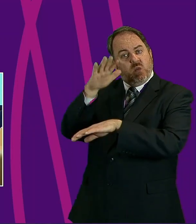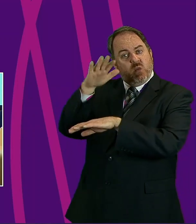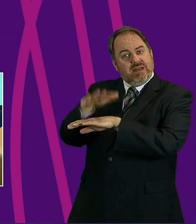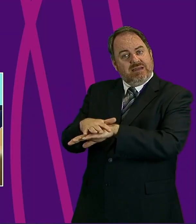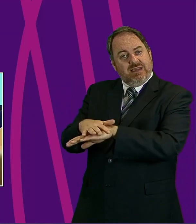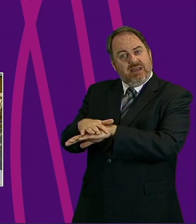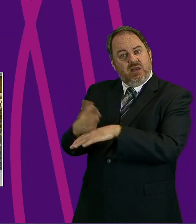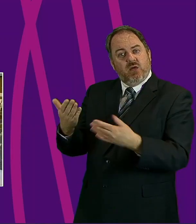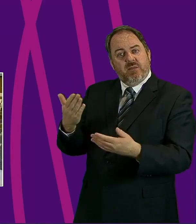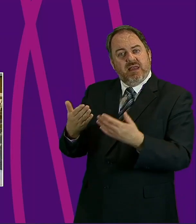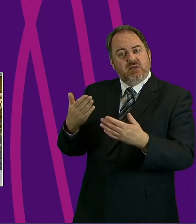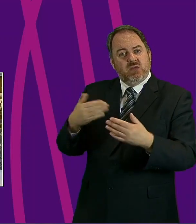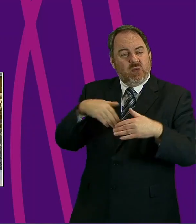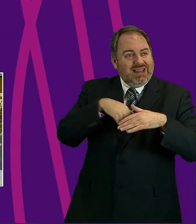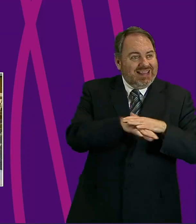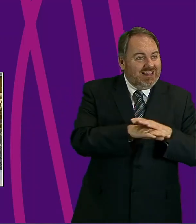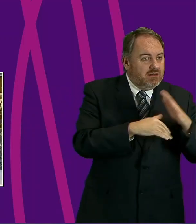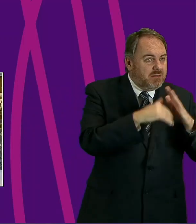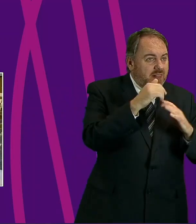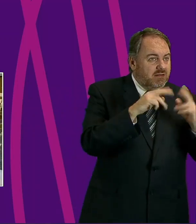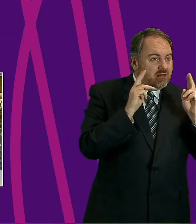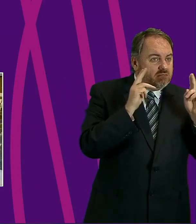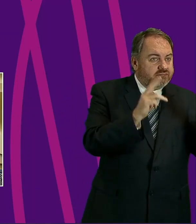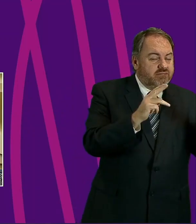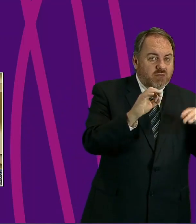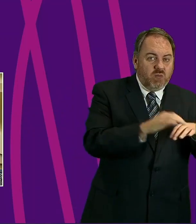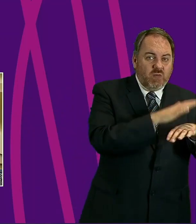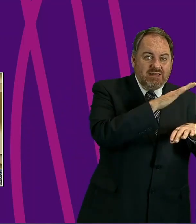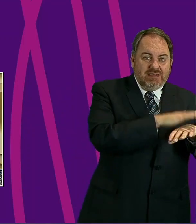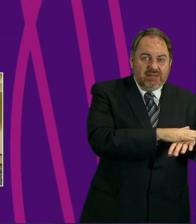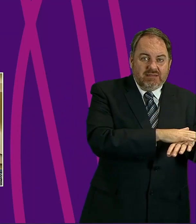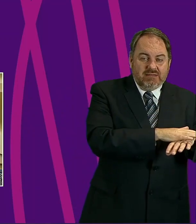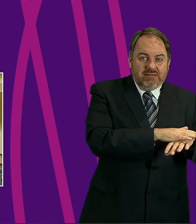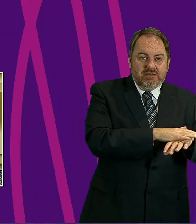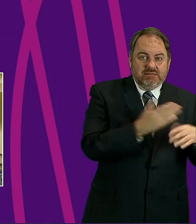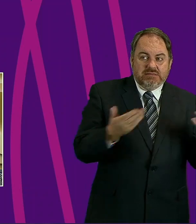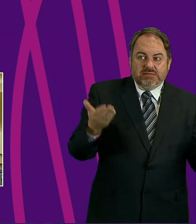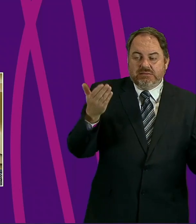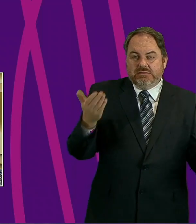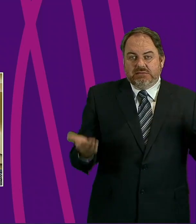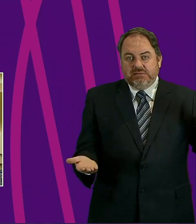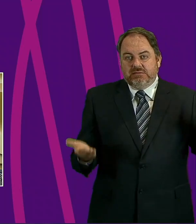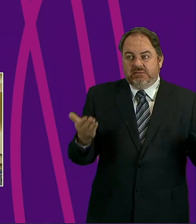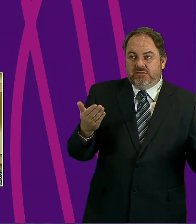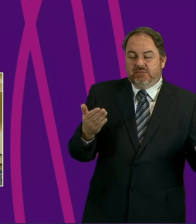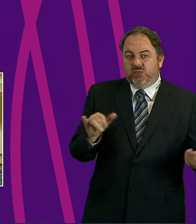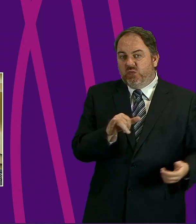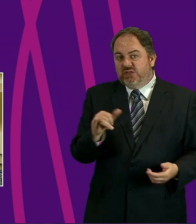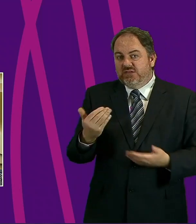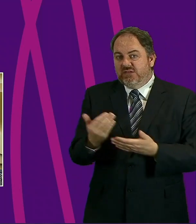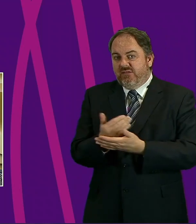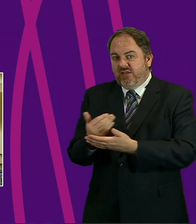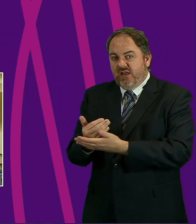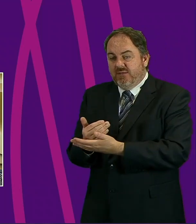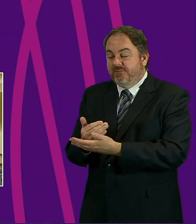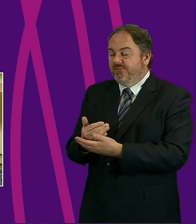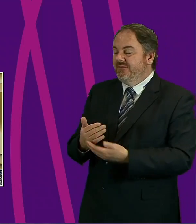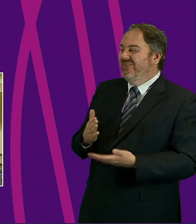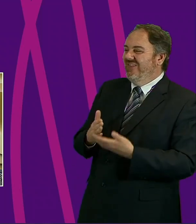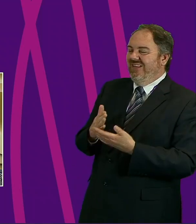inside? First Minister. I'm not going to give an absolute guarantee to do